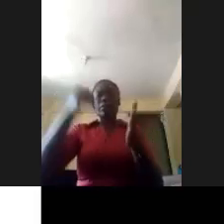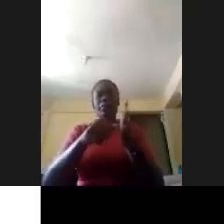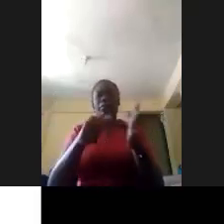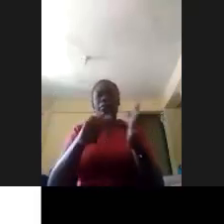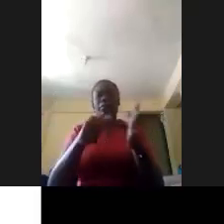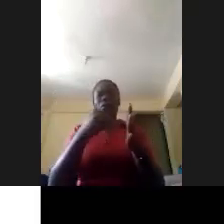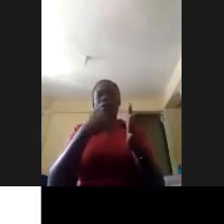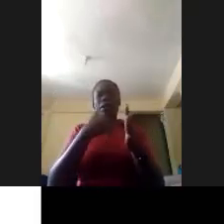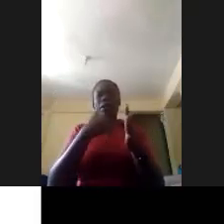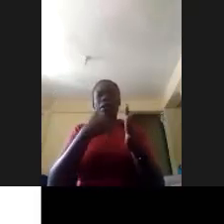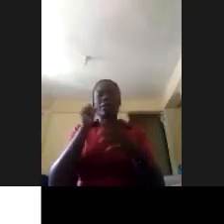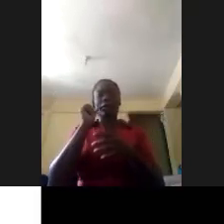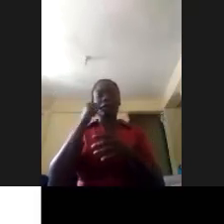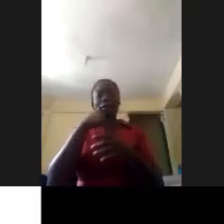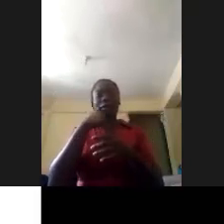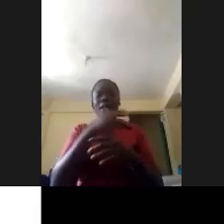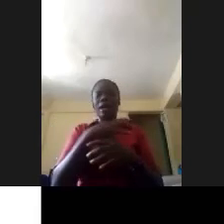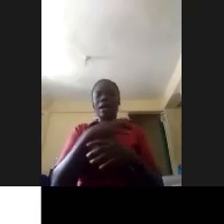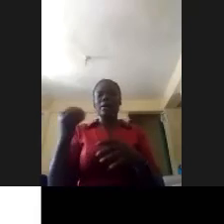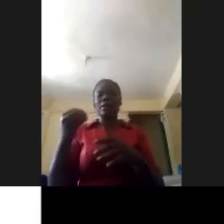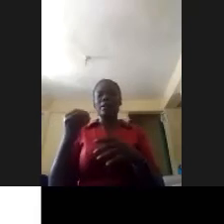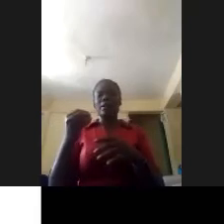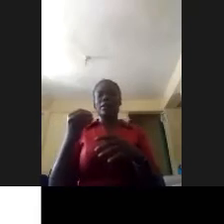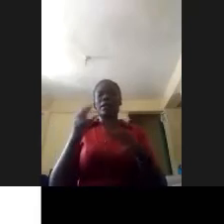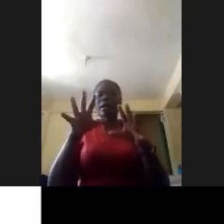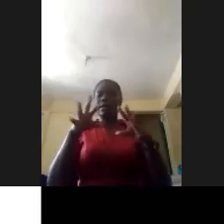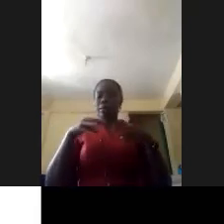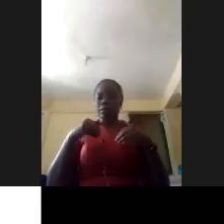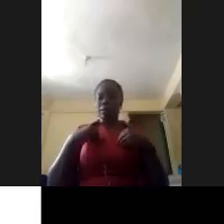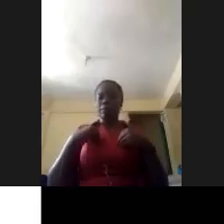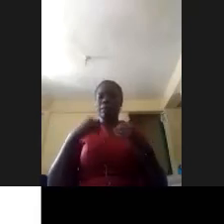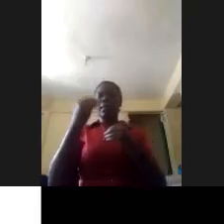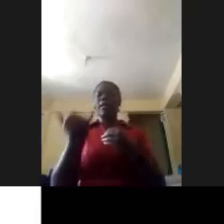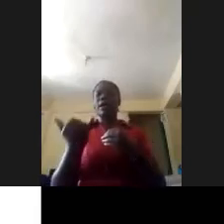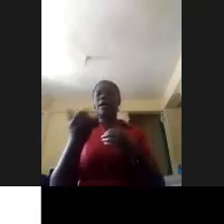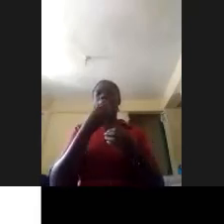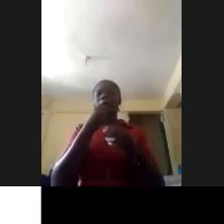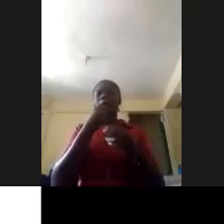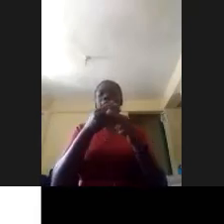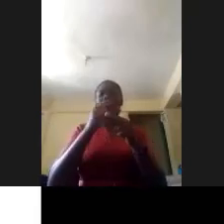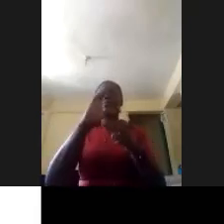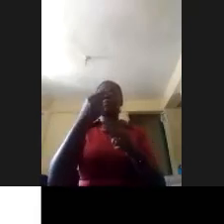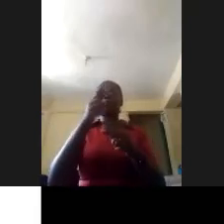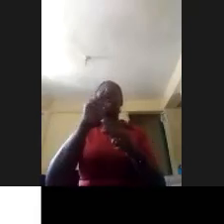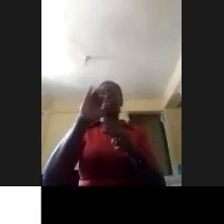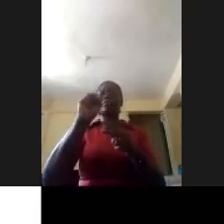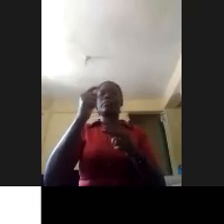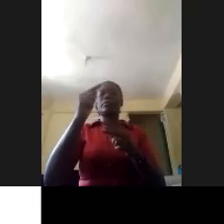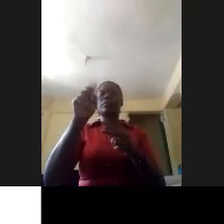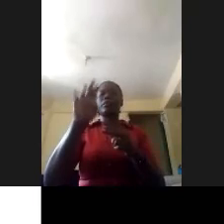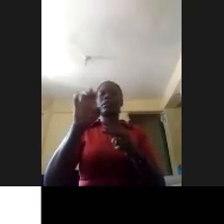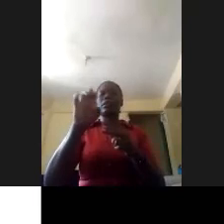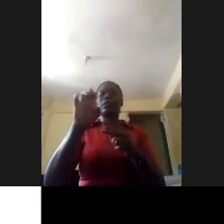very nicely. And this is actually an excerpt by a young lady called Kristen, and she says, when